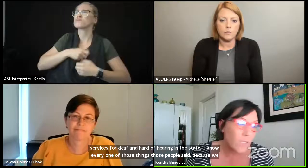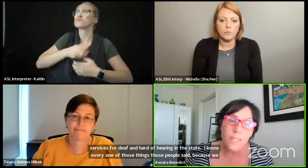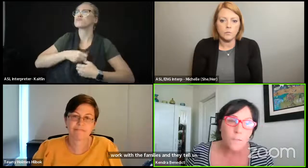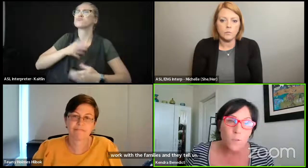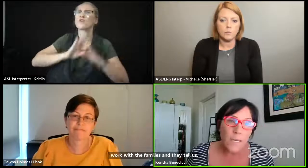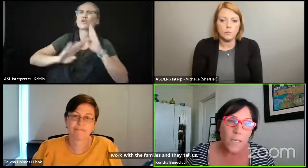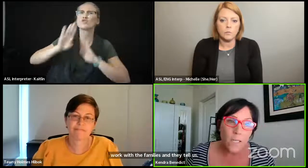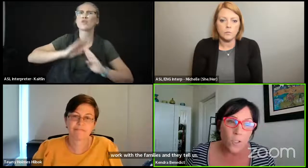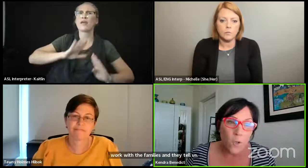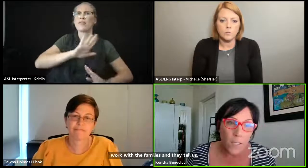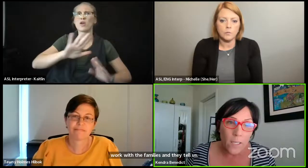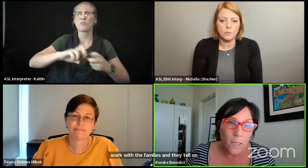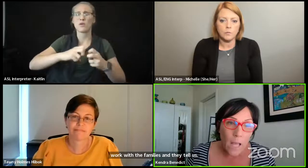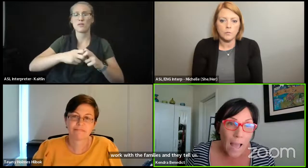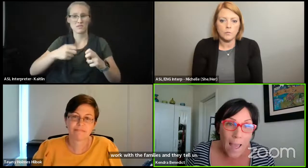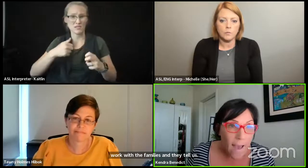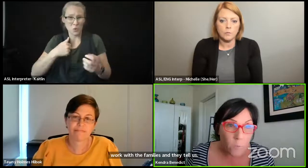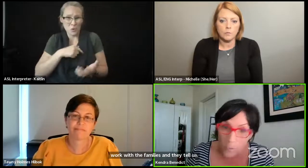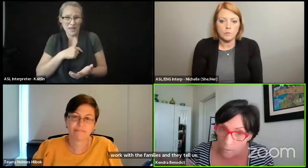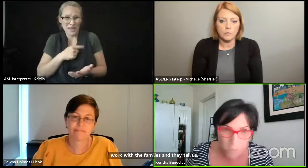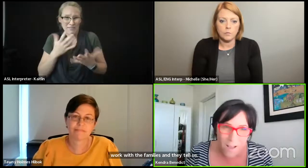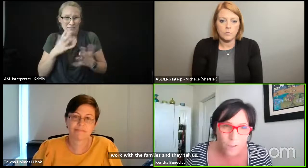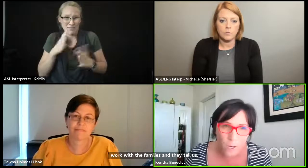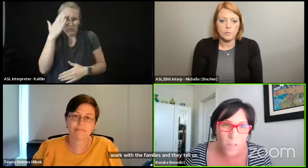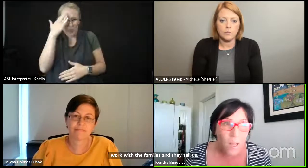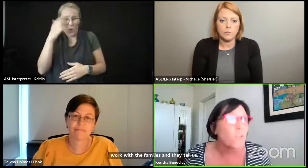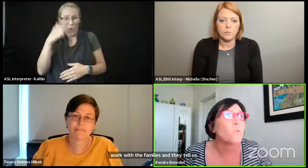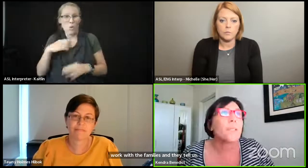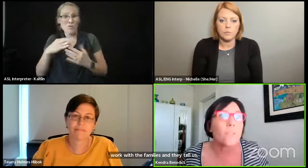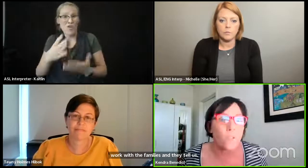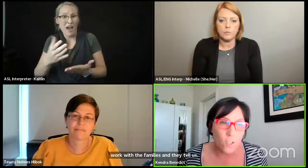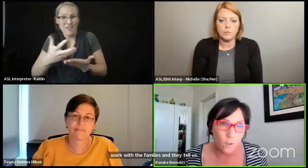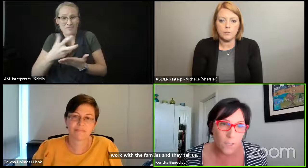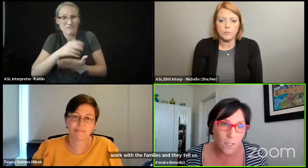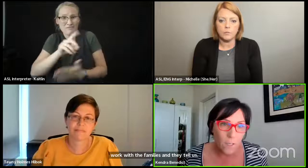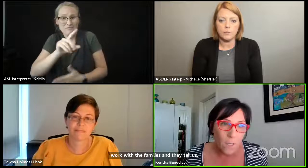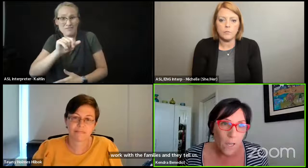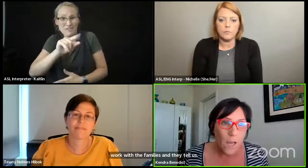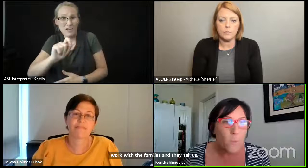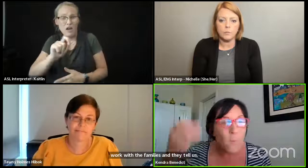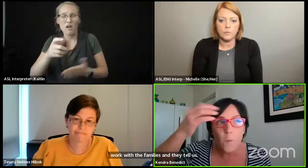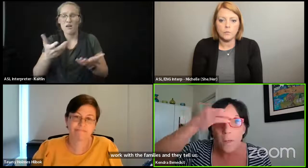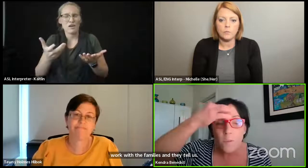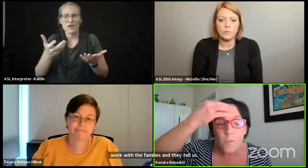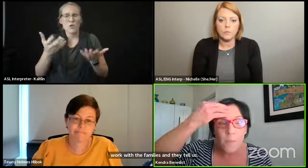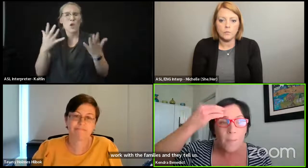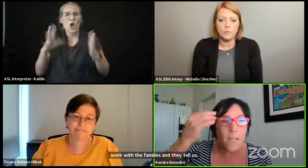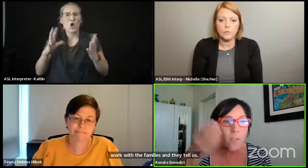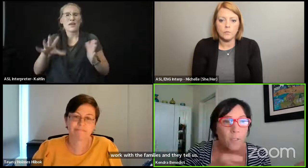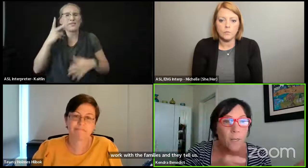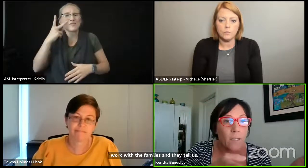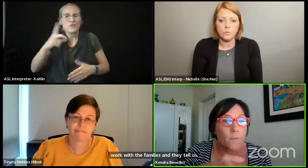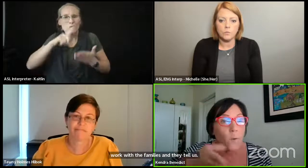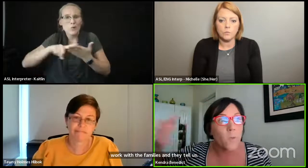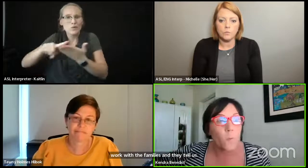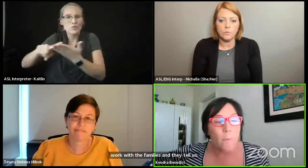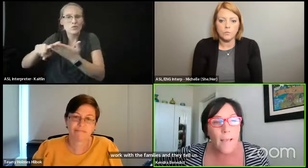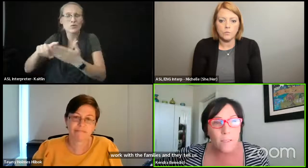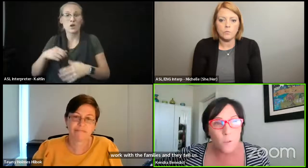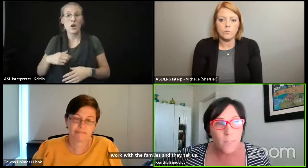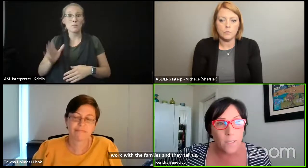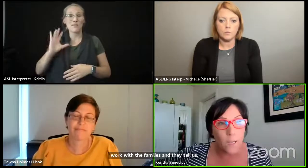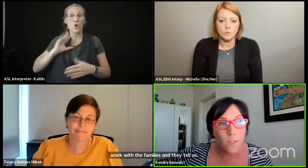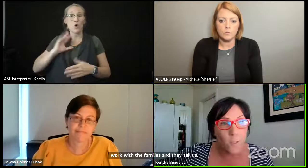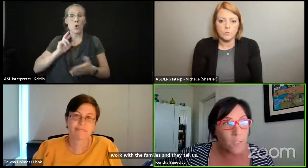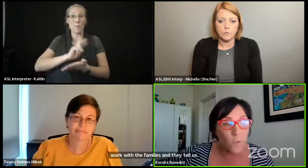I don't need to give you data to show it. We all know it. The research shows it. I remember when I was doing my master's in 94 and went